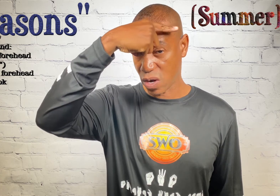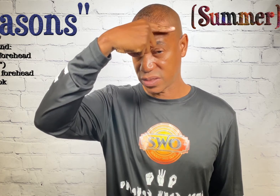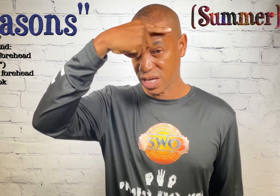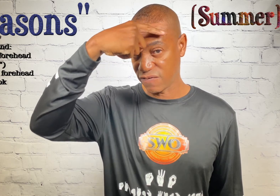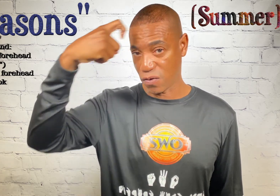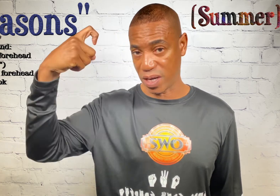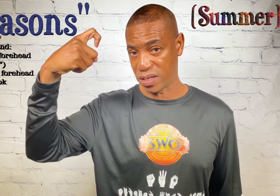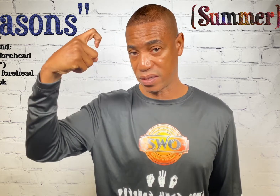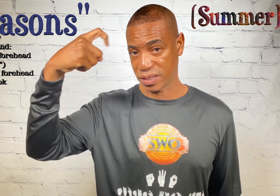across and form a hook.